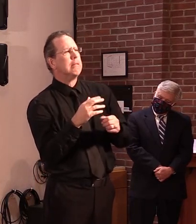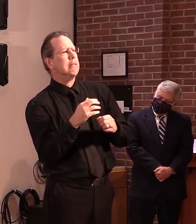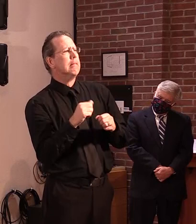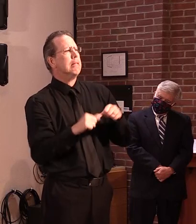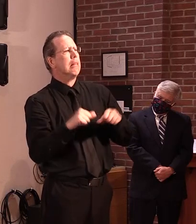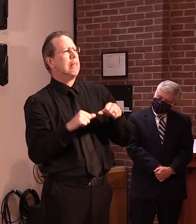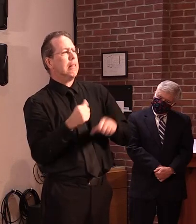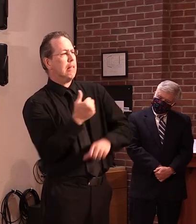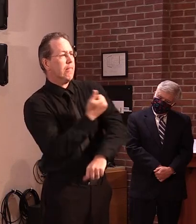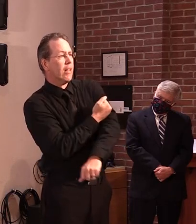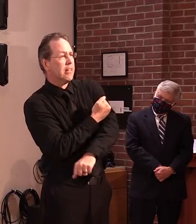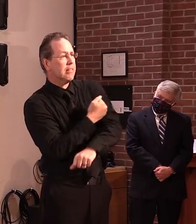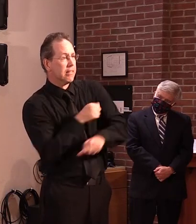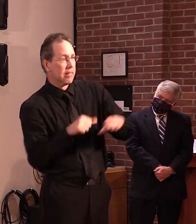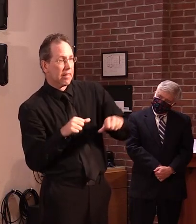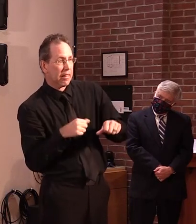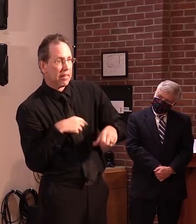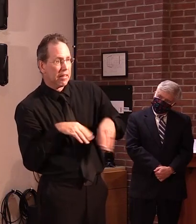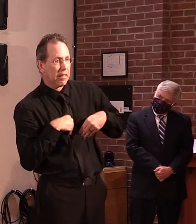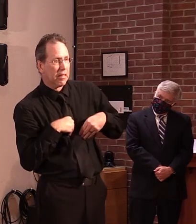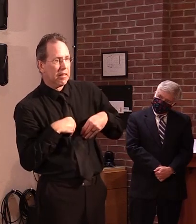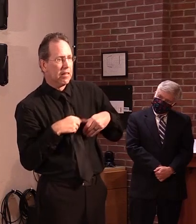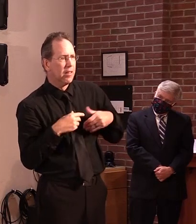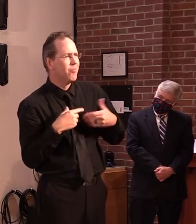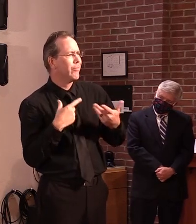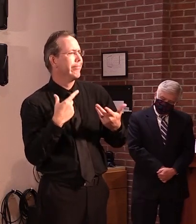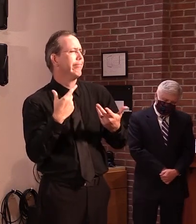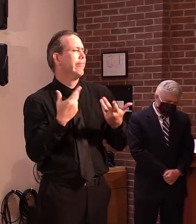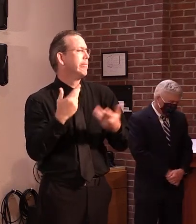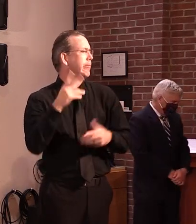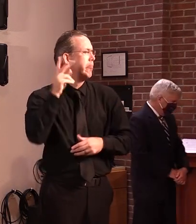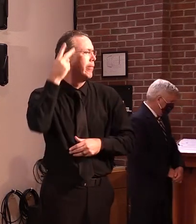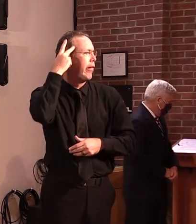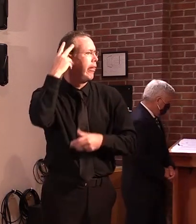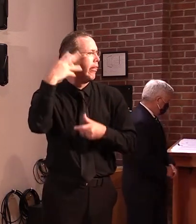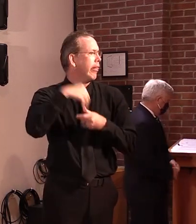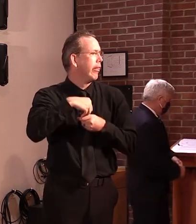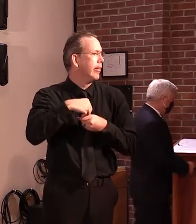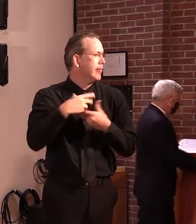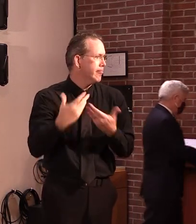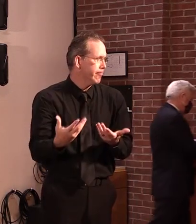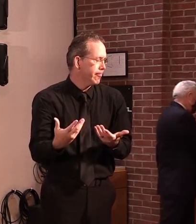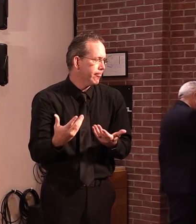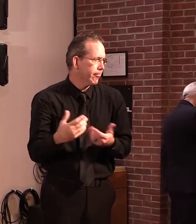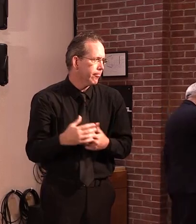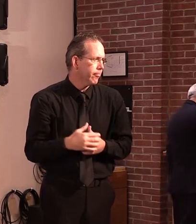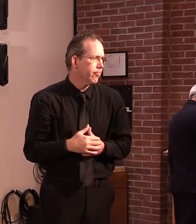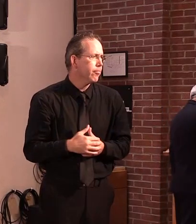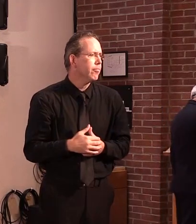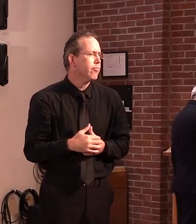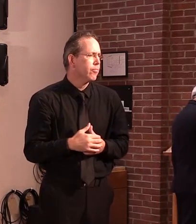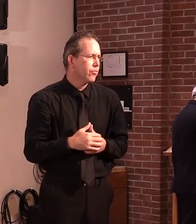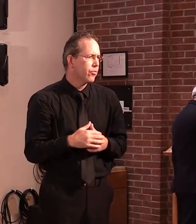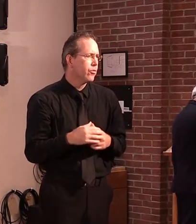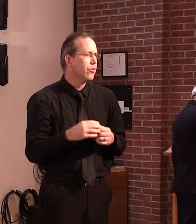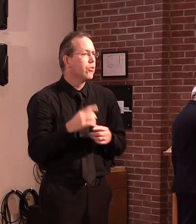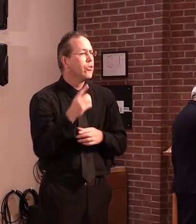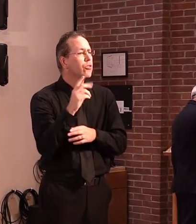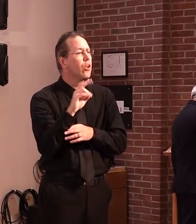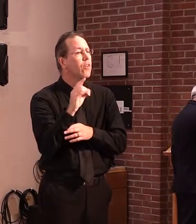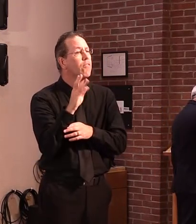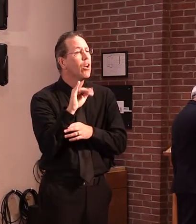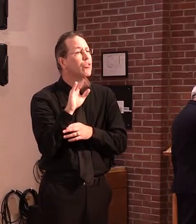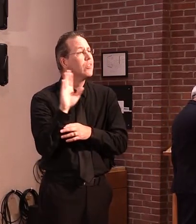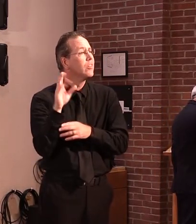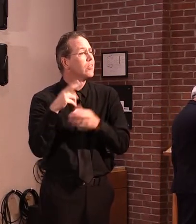because of perhaps politicization of that process. But I think Dr. Fauci's comments should really